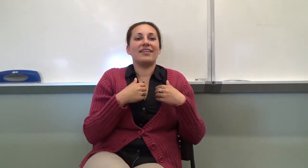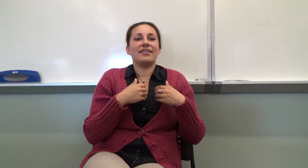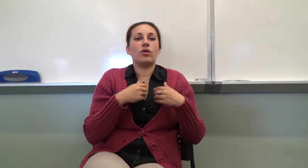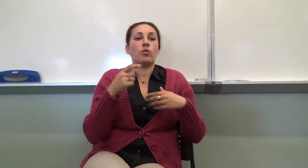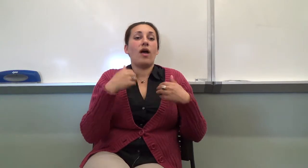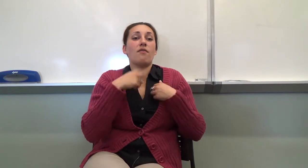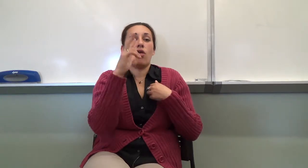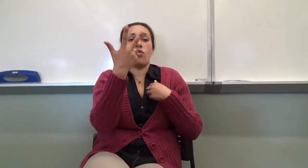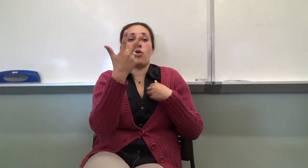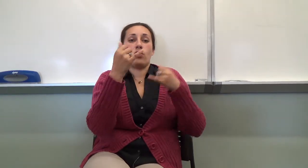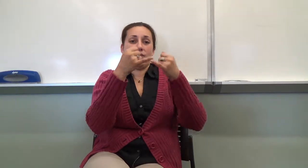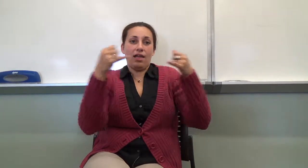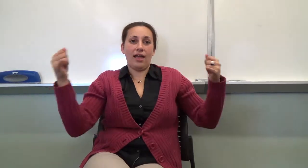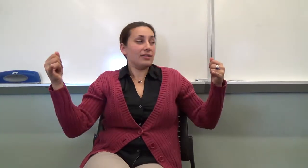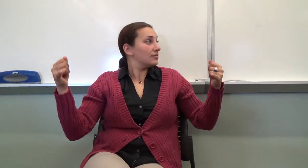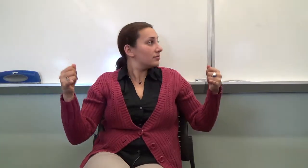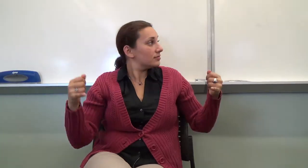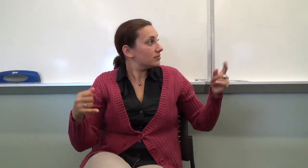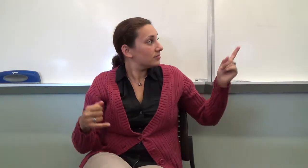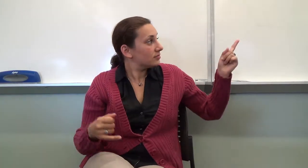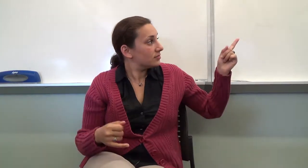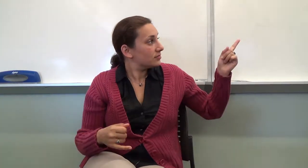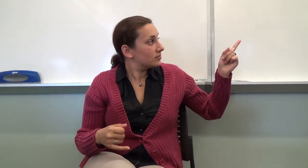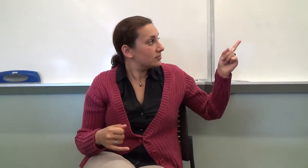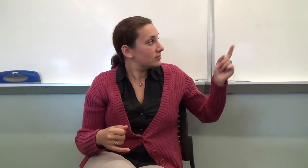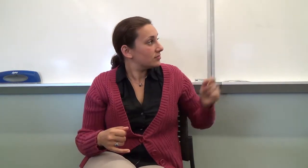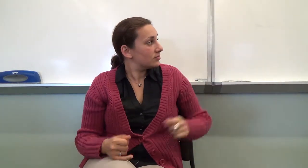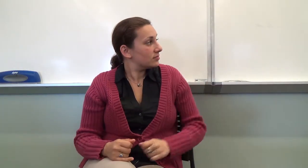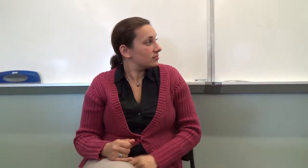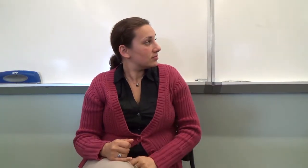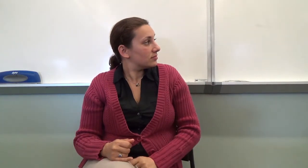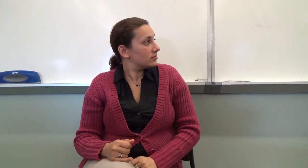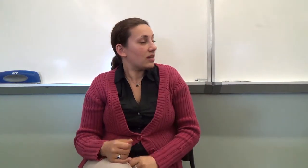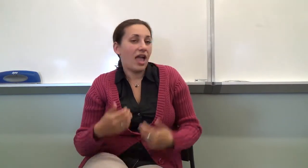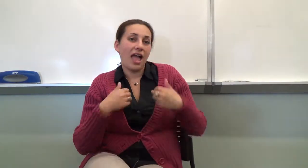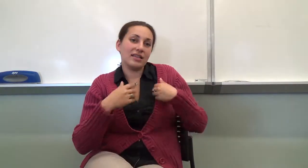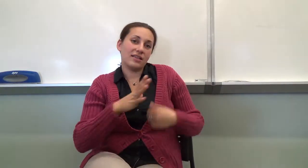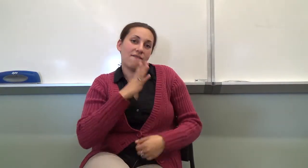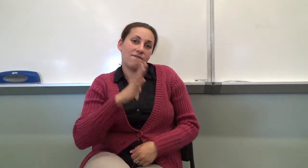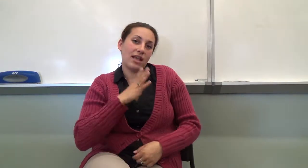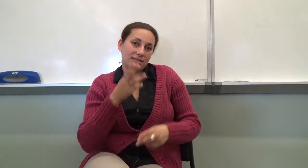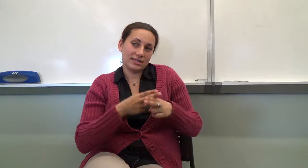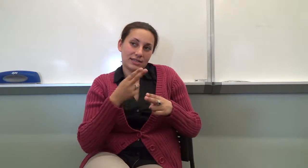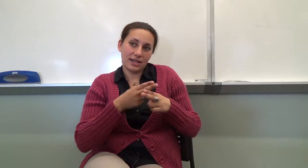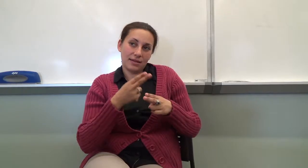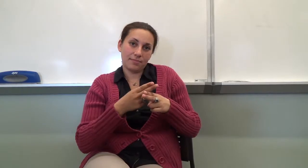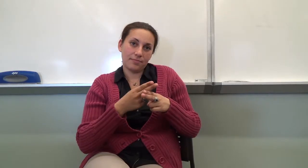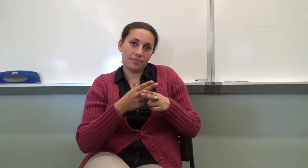Now the third line is not parallel to either of these. It's given a name, a fancy name. It's called a